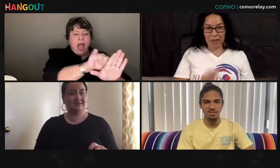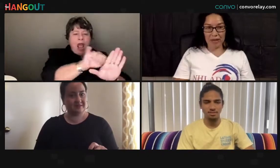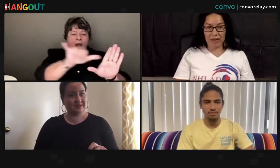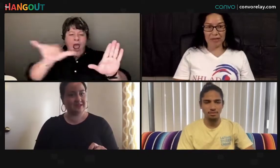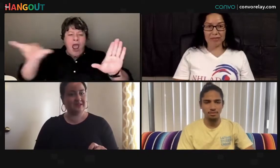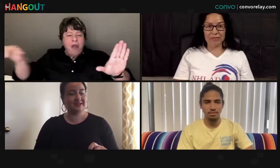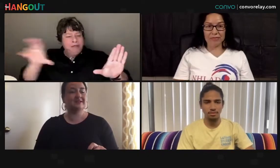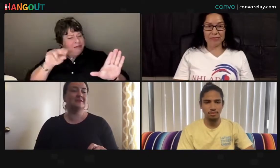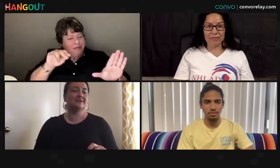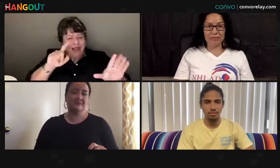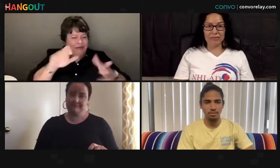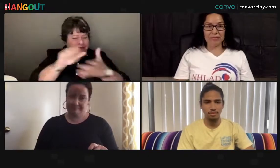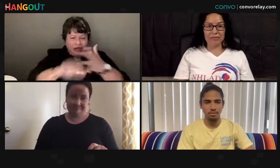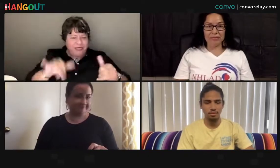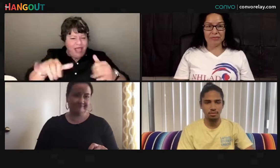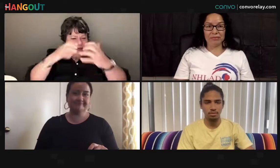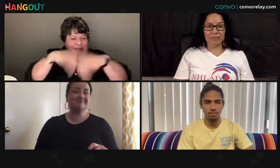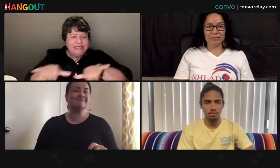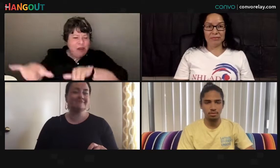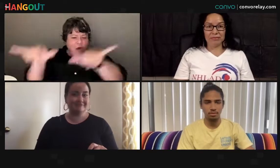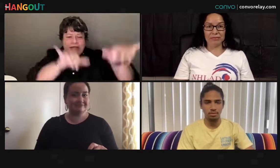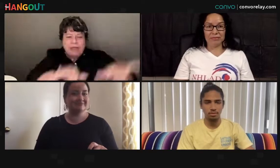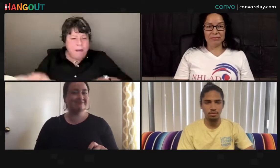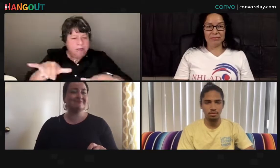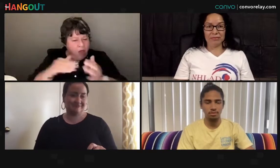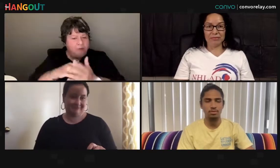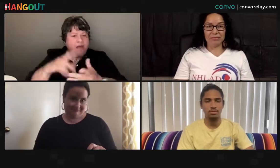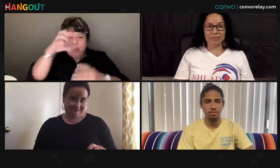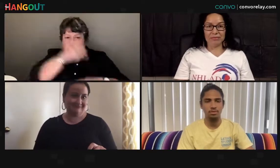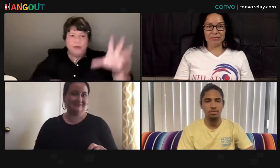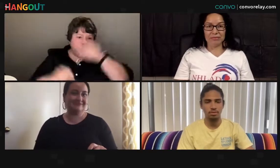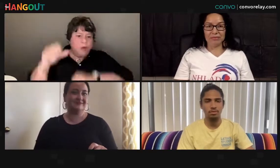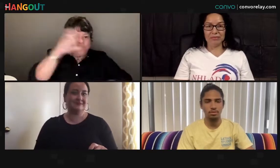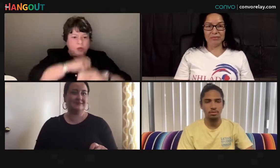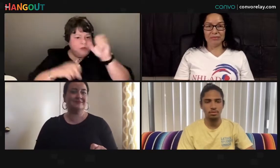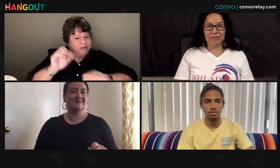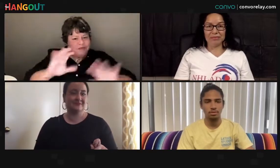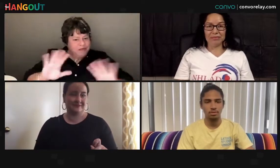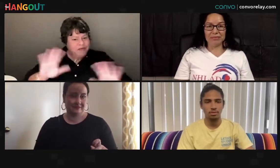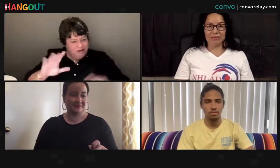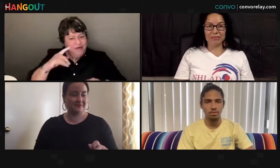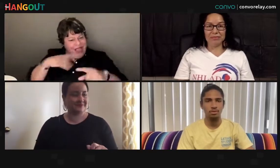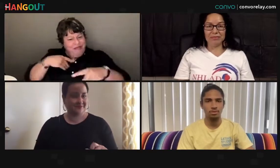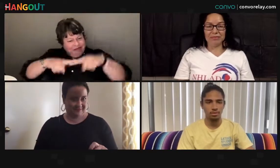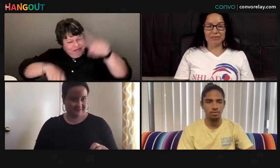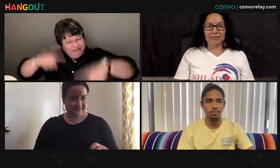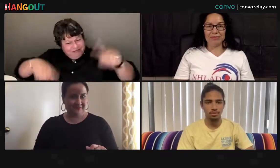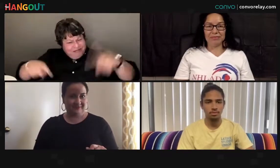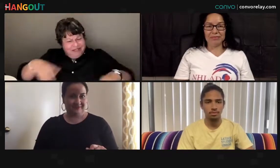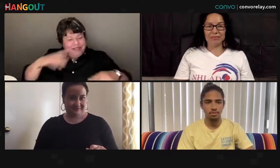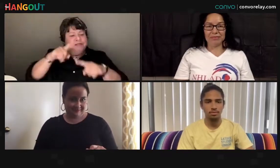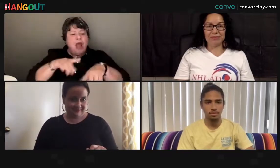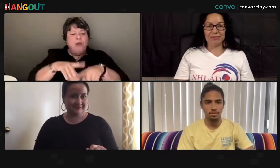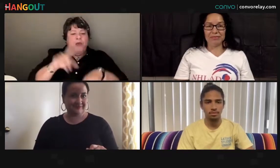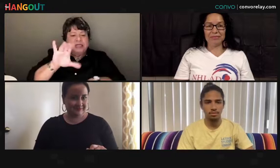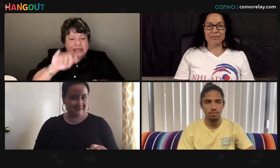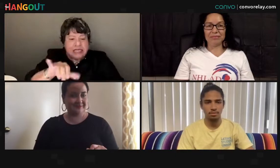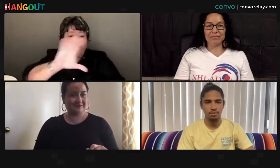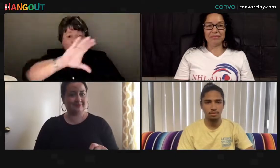stand geographically. And it's Mm. not all the same. And I think we need to remove that stigma and the assumptions that people have. We are